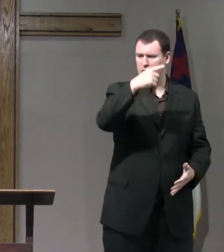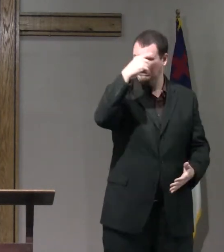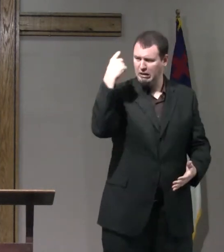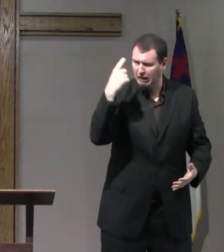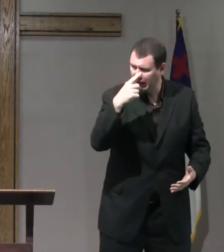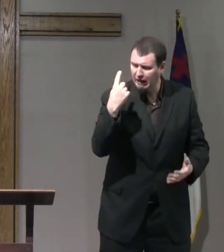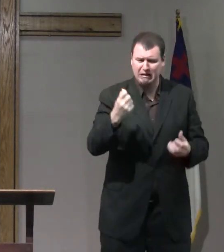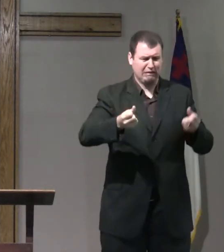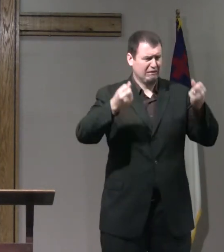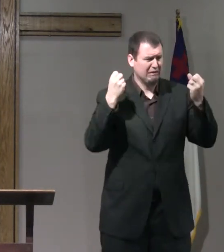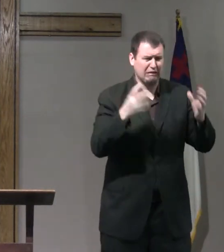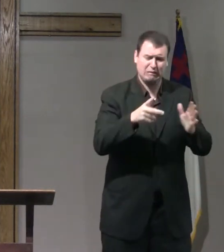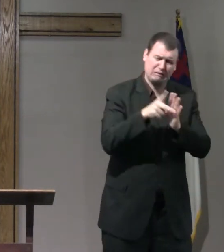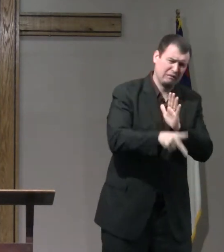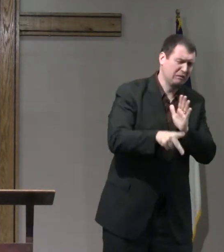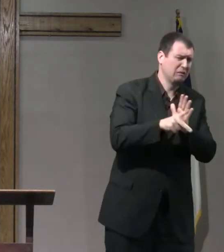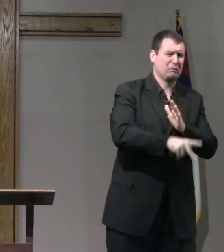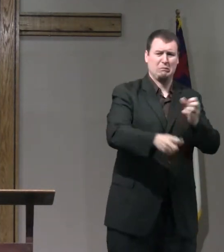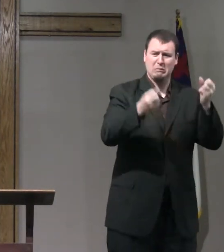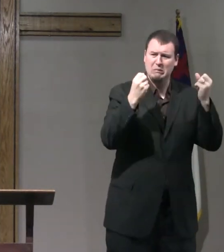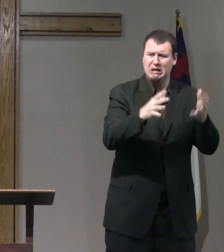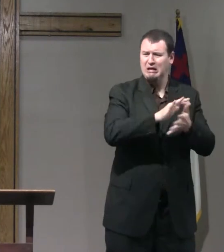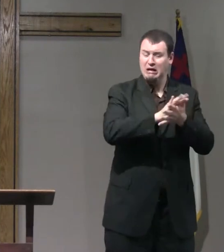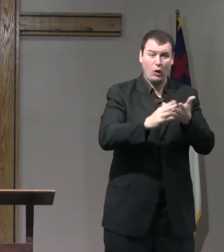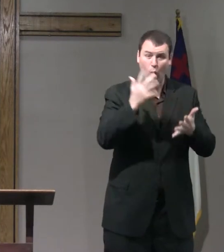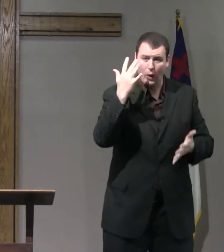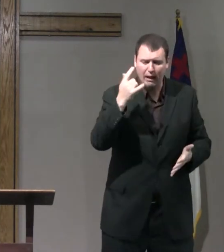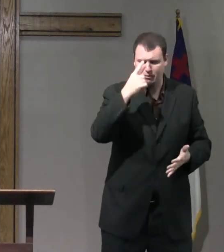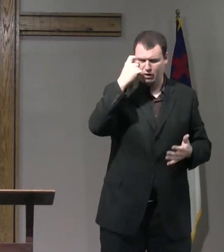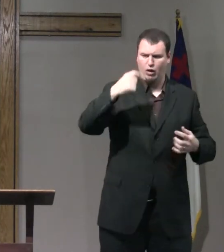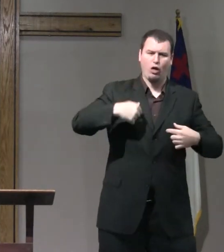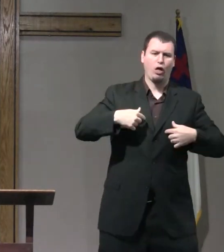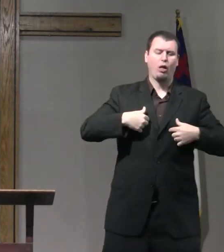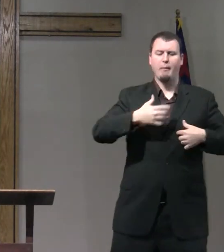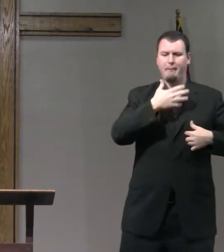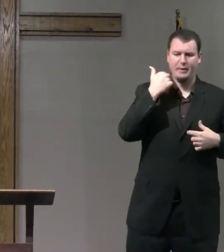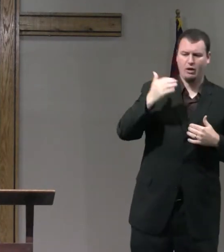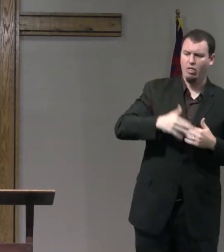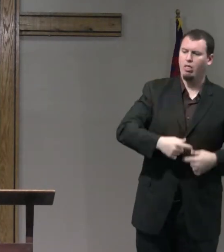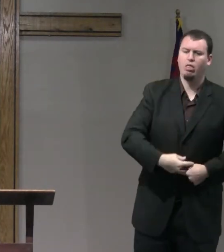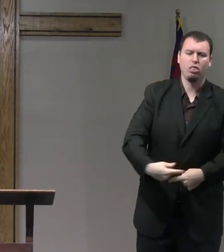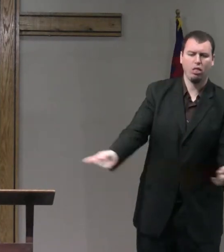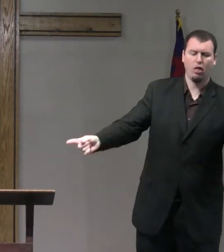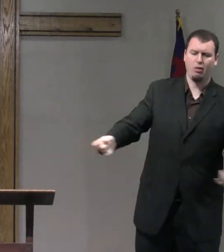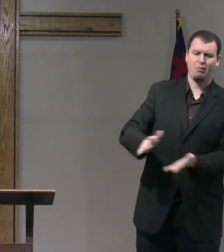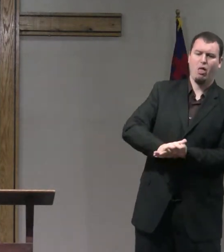So many people had been killed, black people. Why? Because he thought